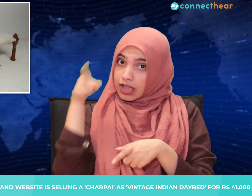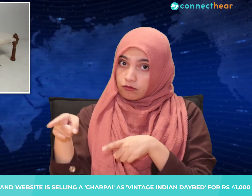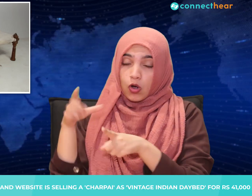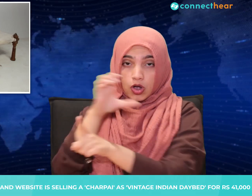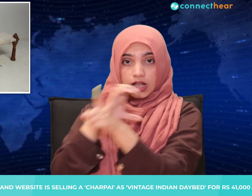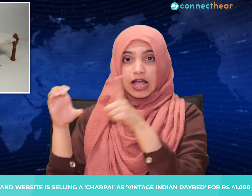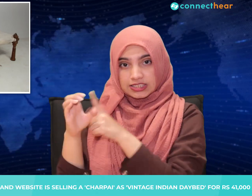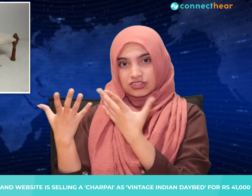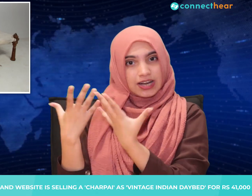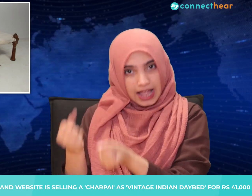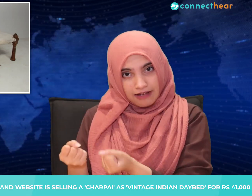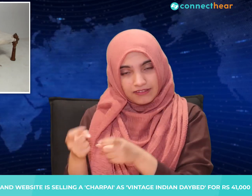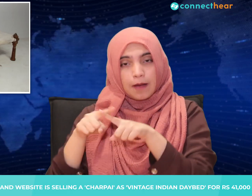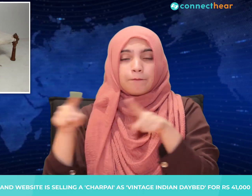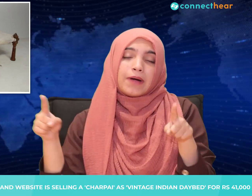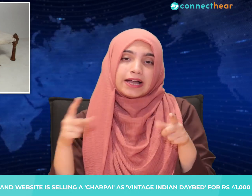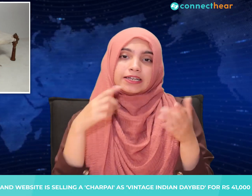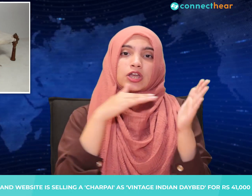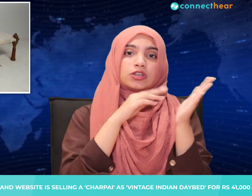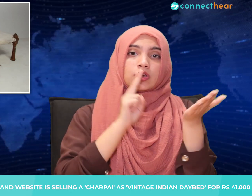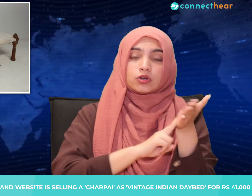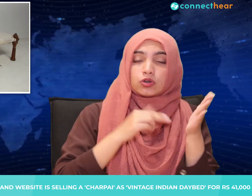its culture misrepresented.